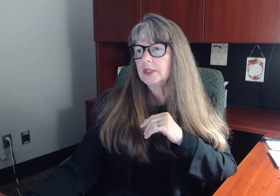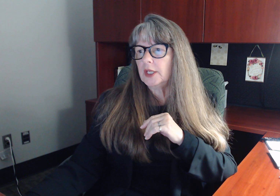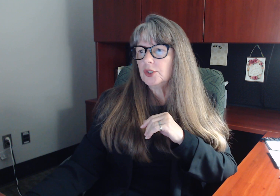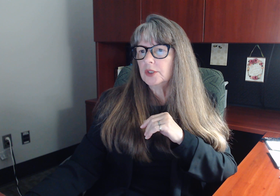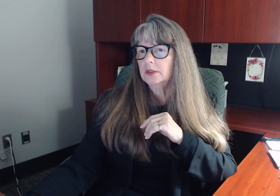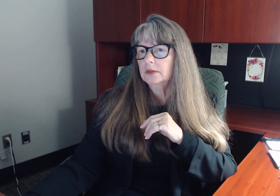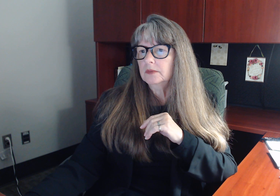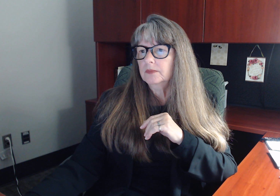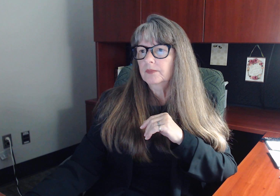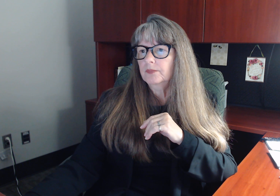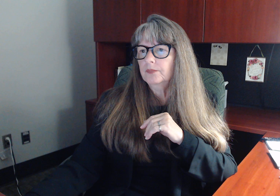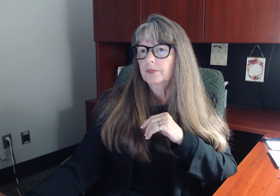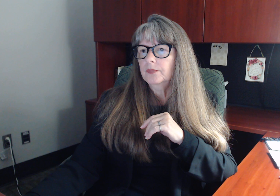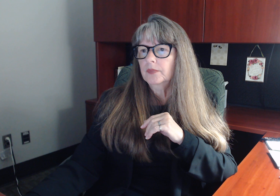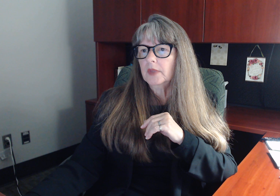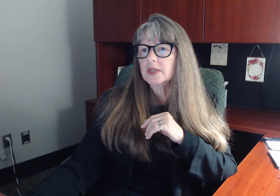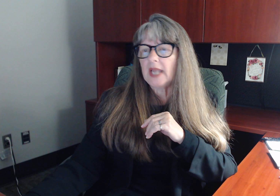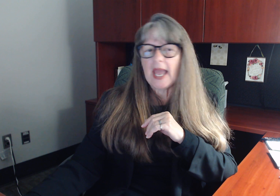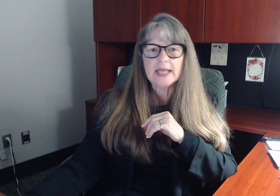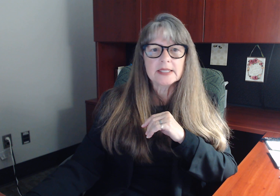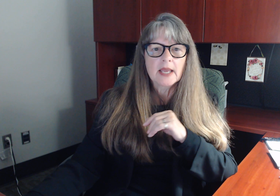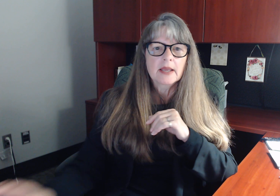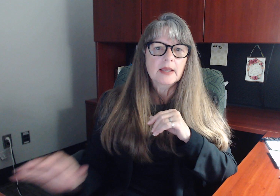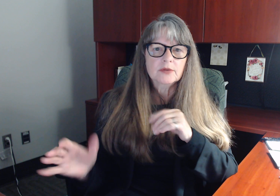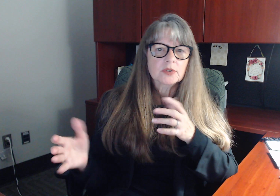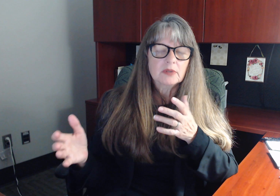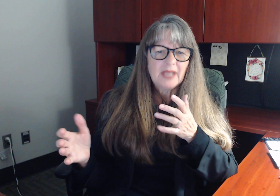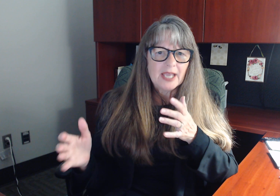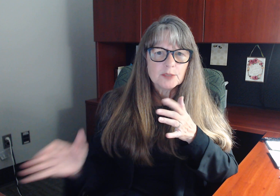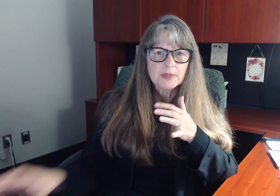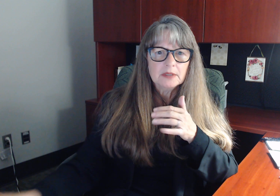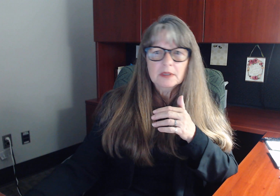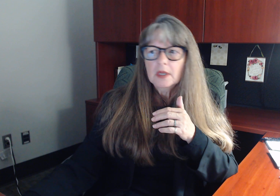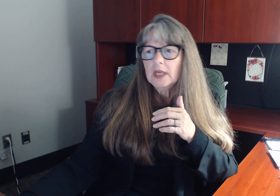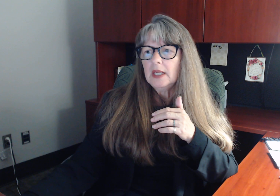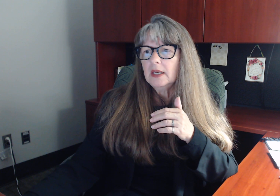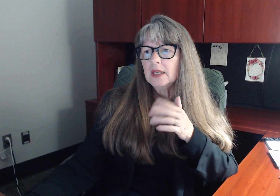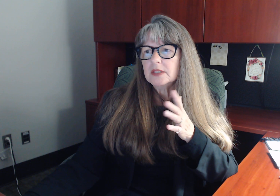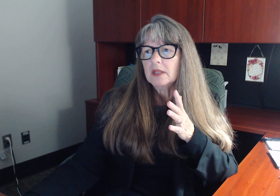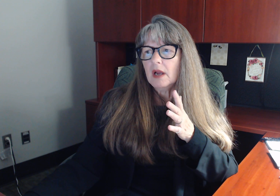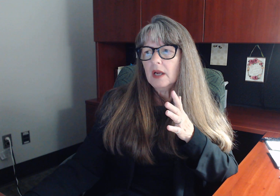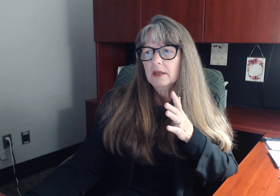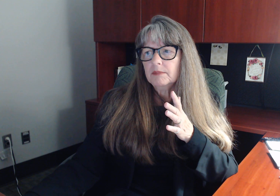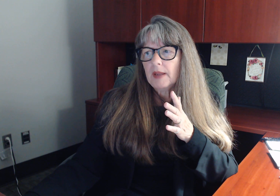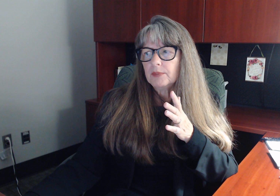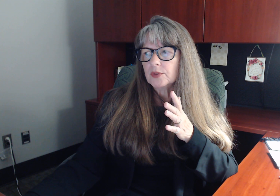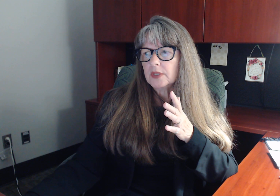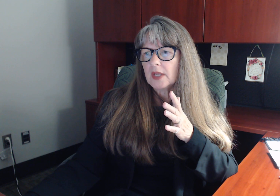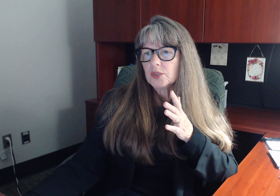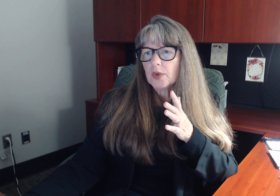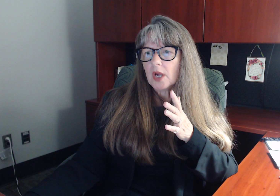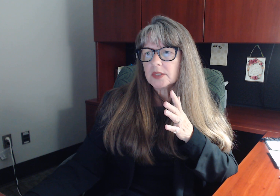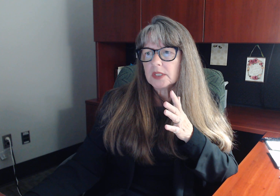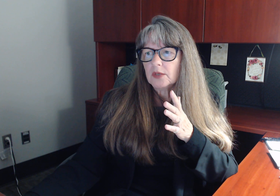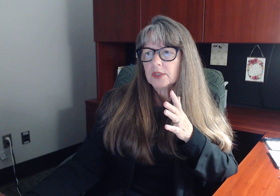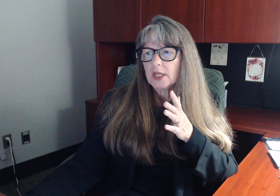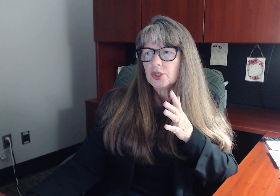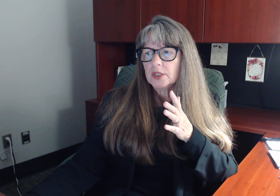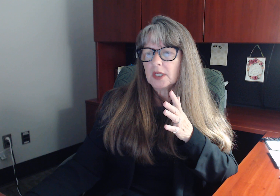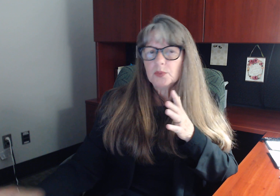irritation. Because it's Caspian, and it is in the hot peppers, and that's what causes the irritation. Because when